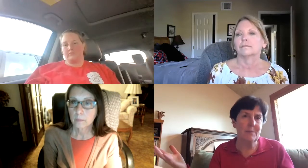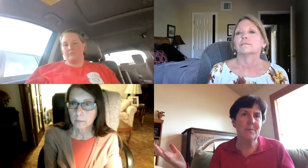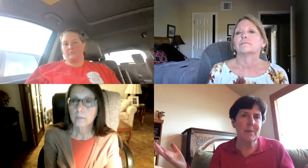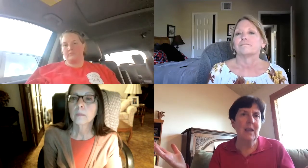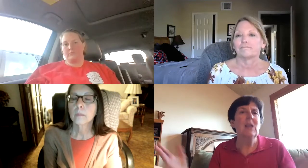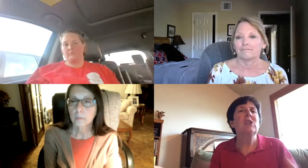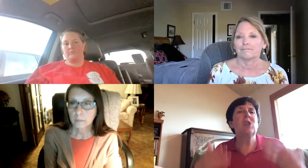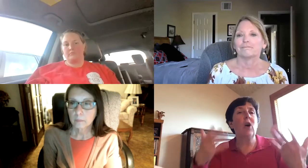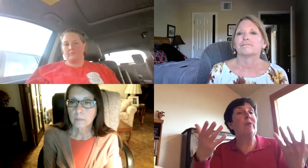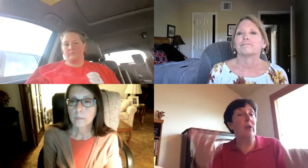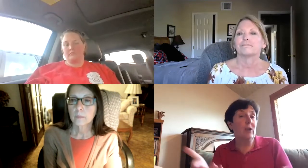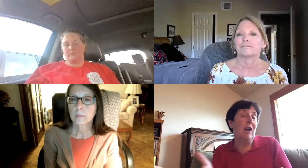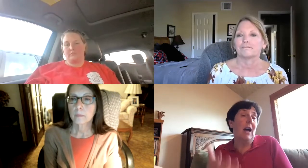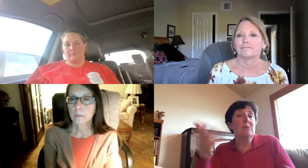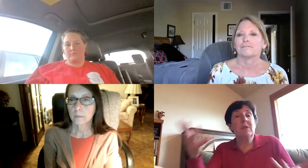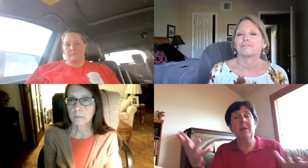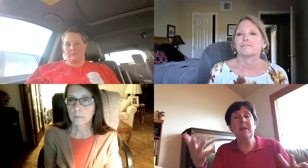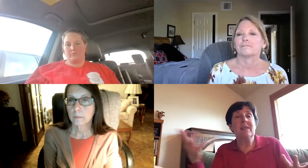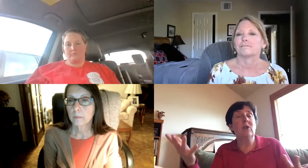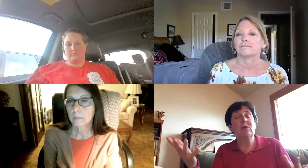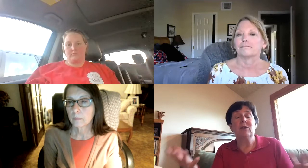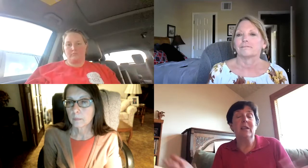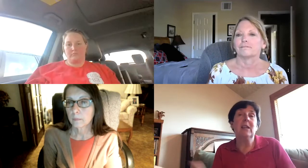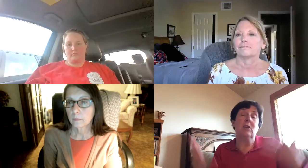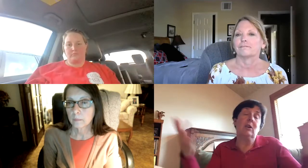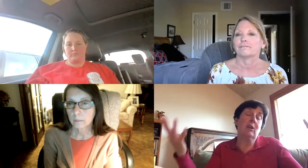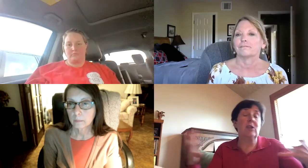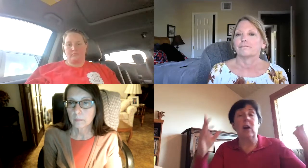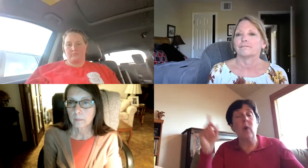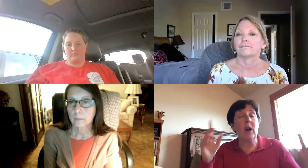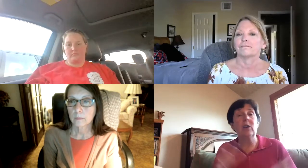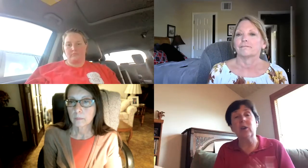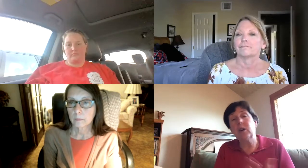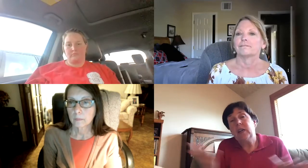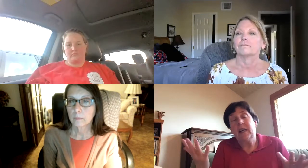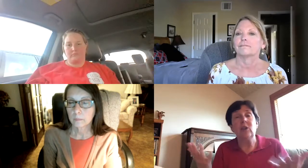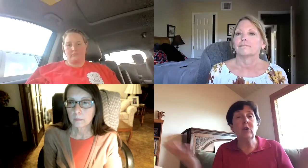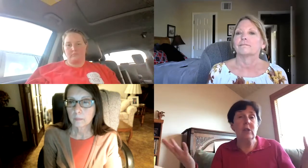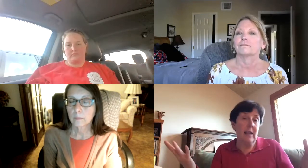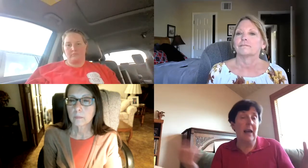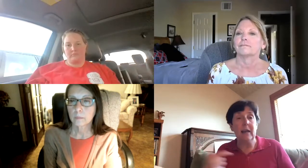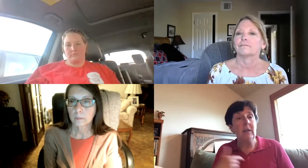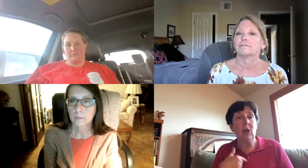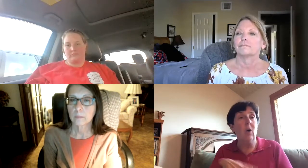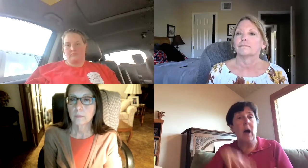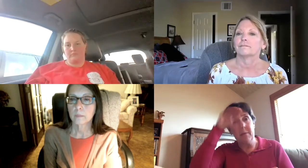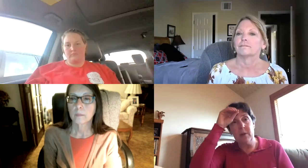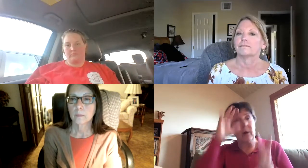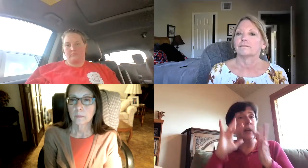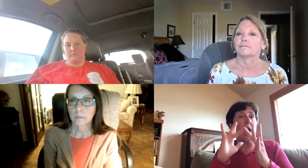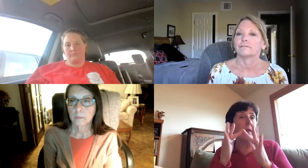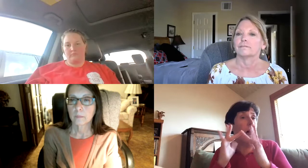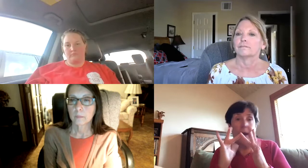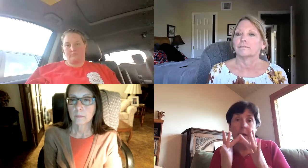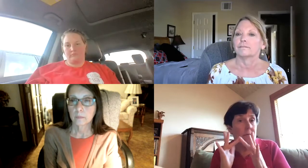years. So for you guys, when somebody say, who's your teacher? You could say, or where are you learning it? You could say, you know, I'm